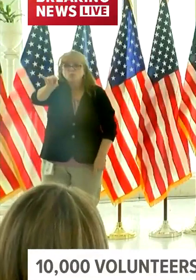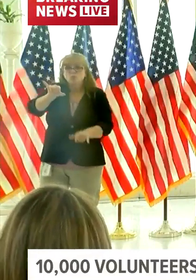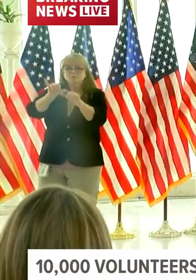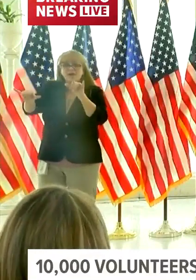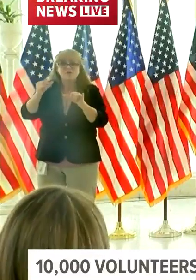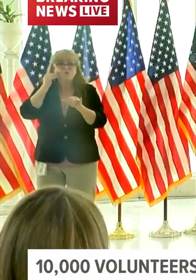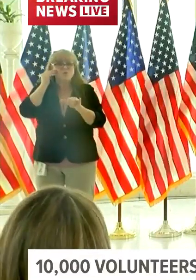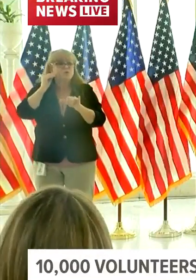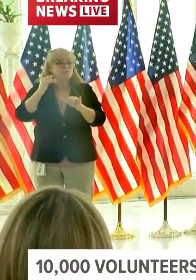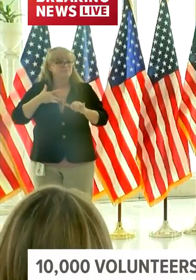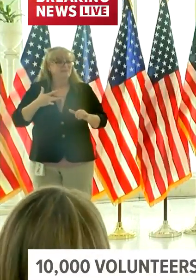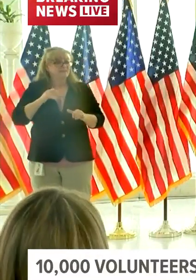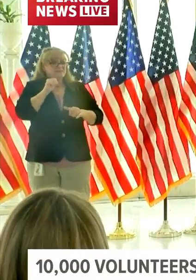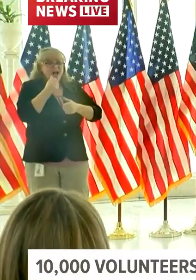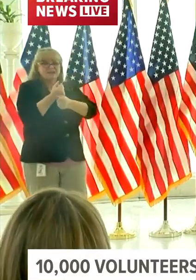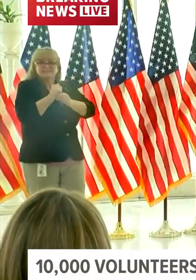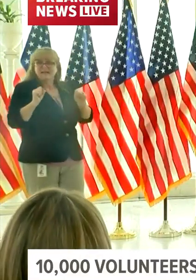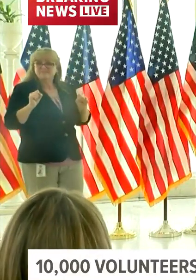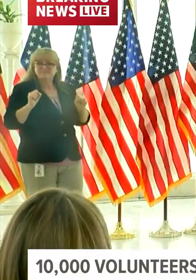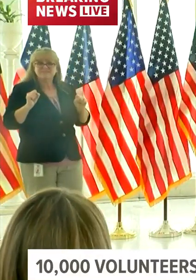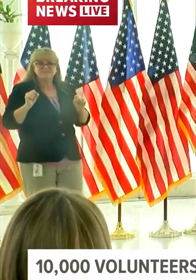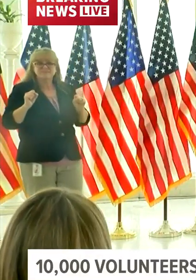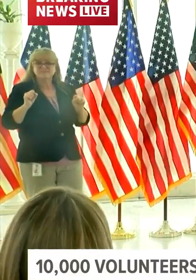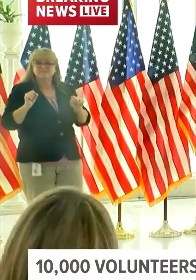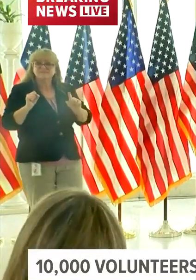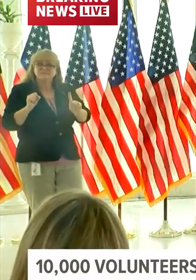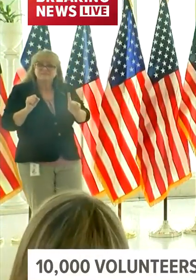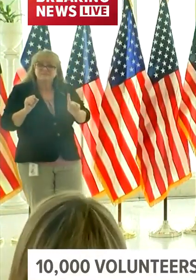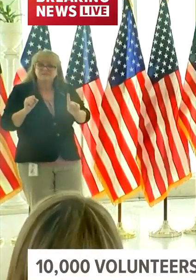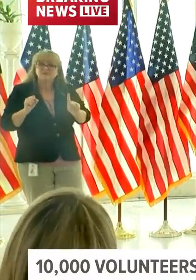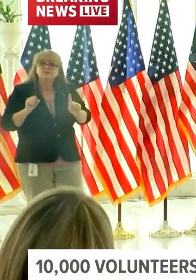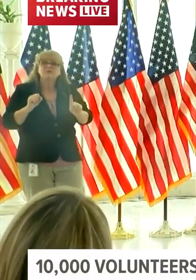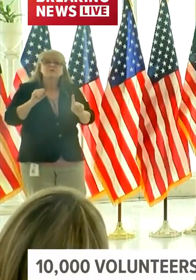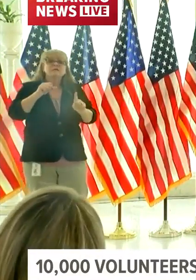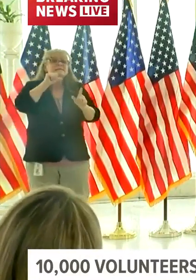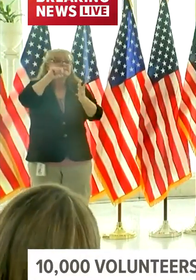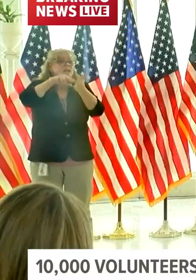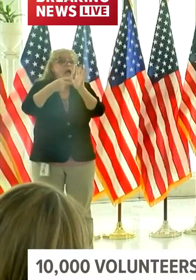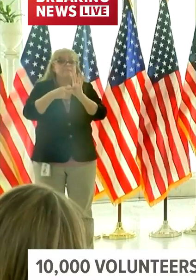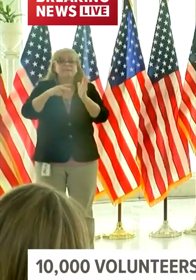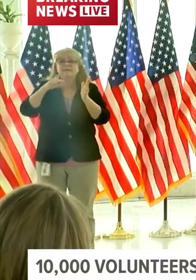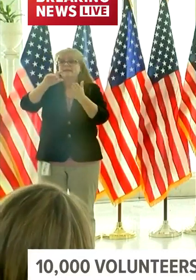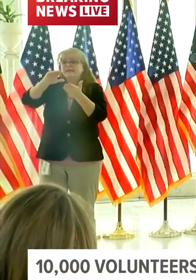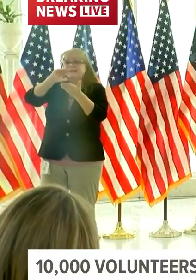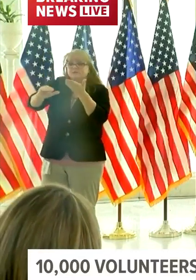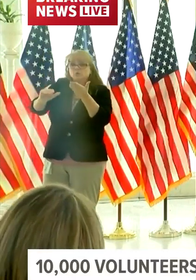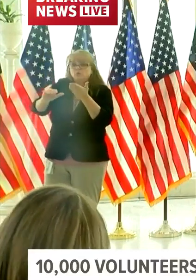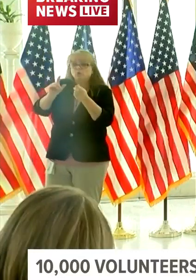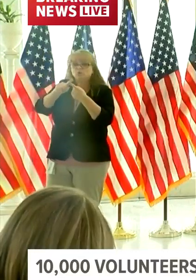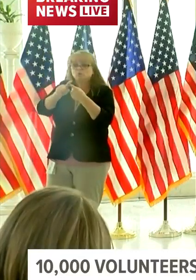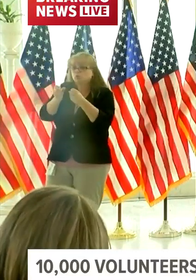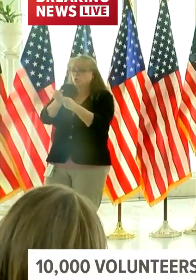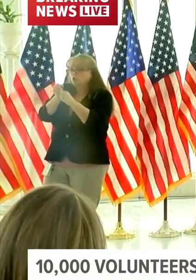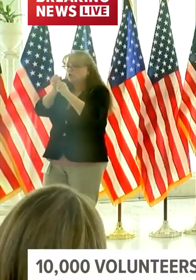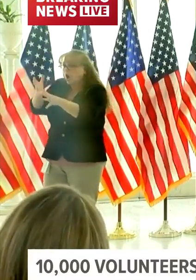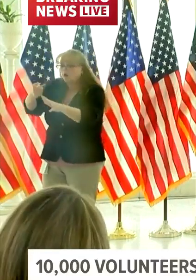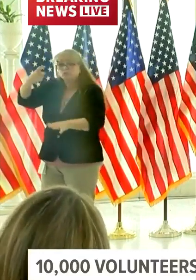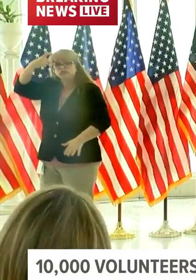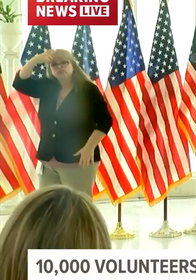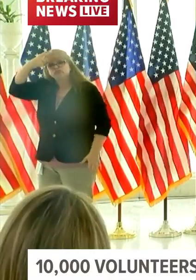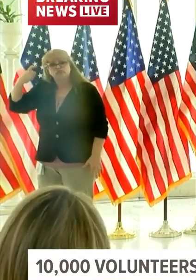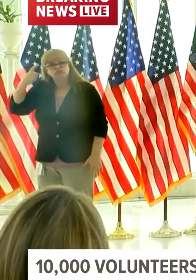home environment. And the order is not an excuse for abusers to traumatize domestic partners or